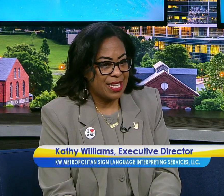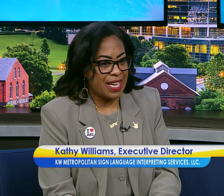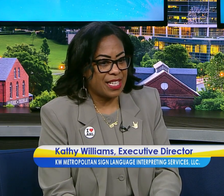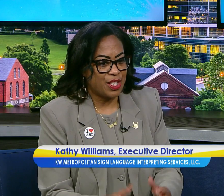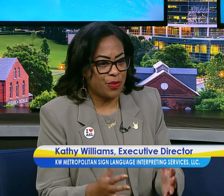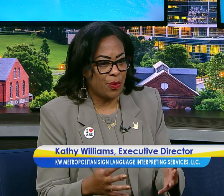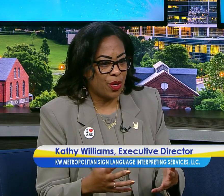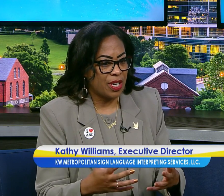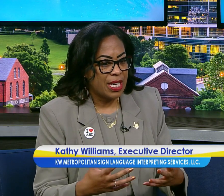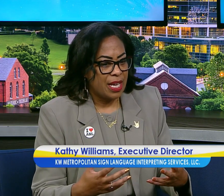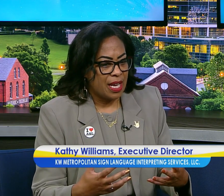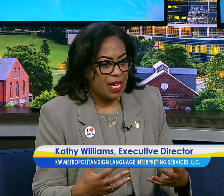that is for